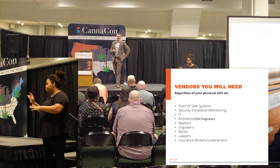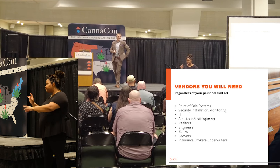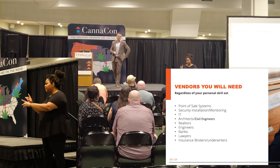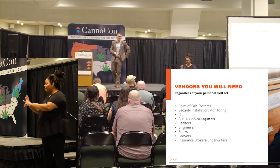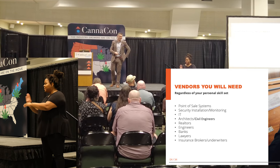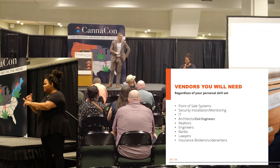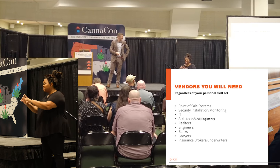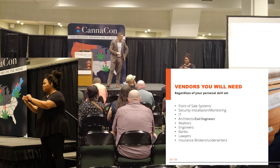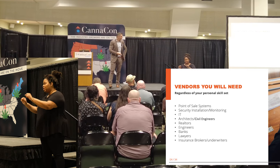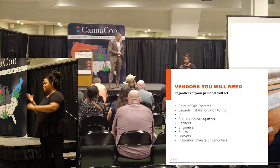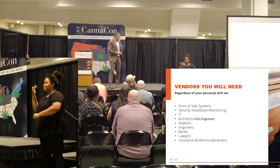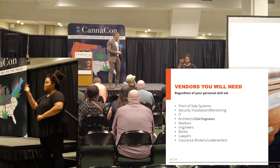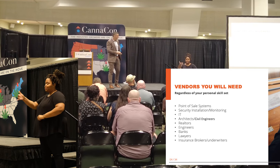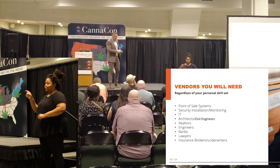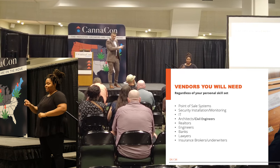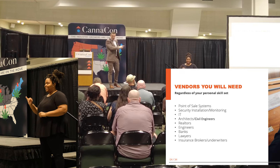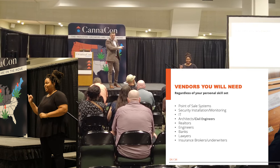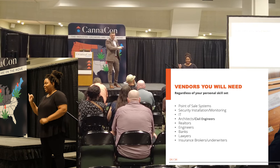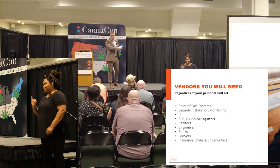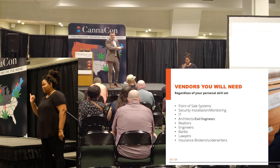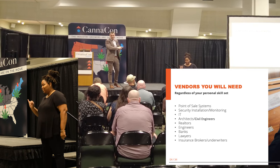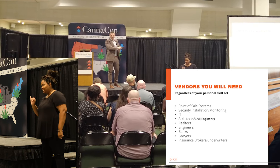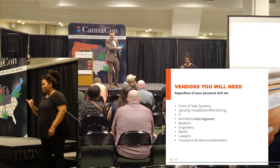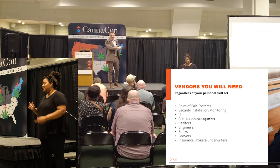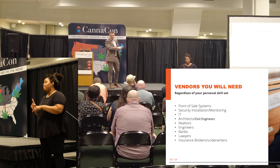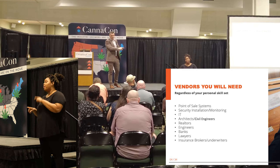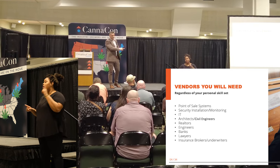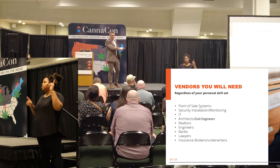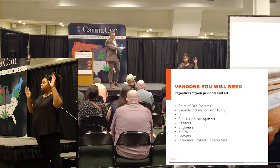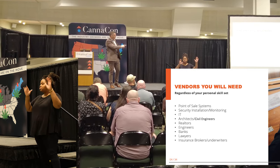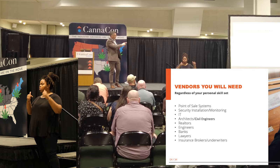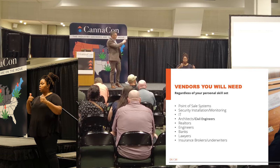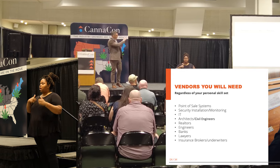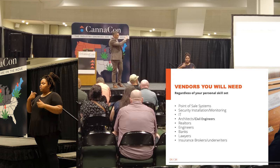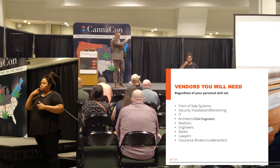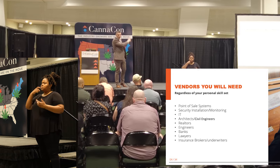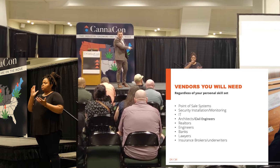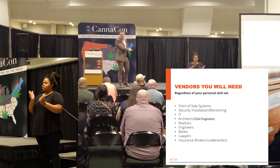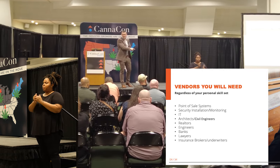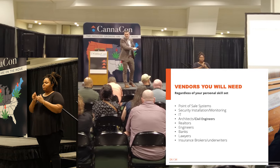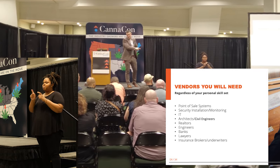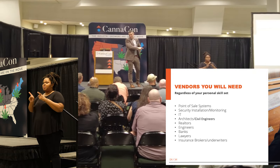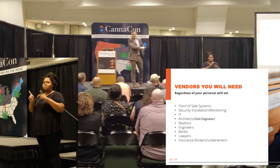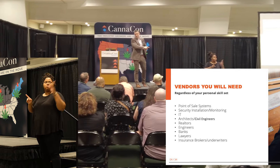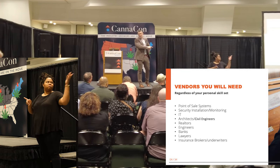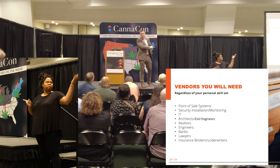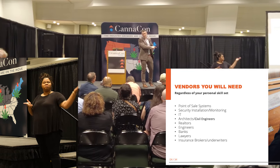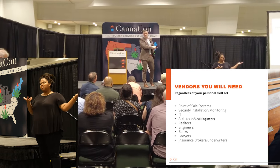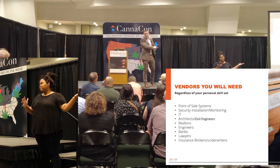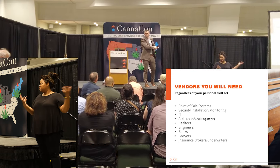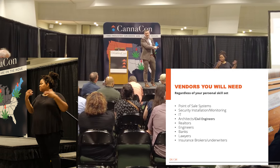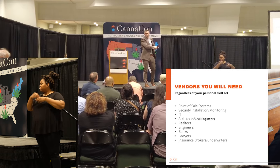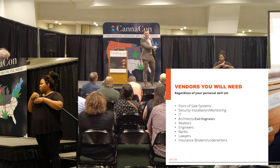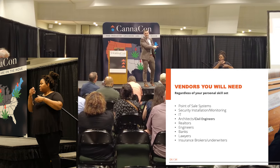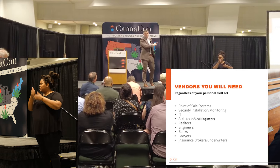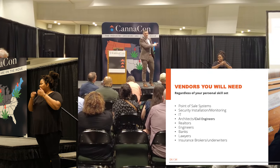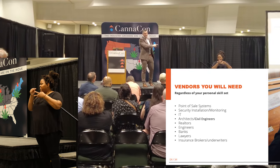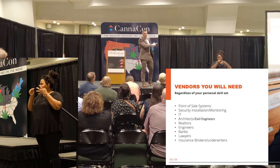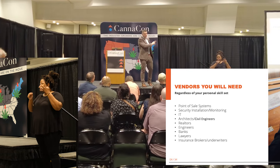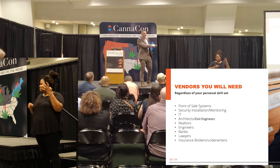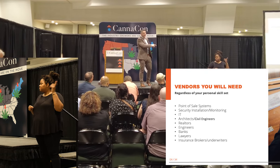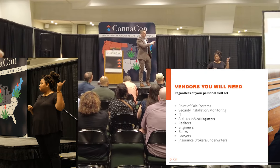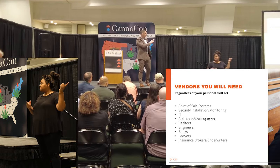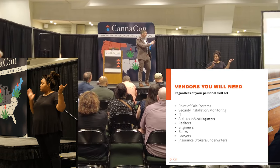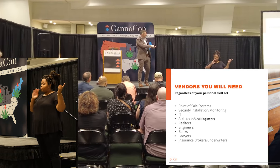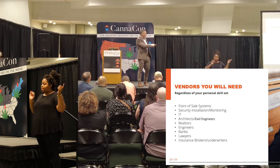have to talk insurance. But what's great about it is I've talked to, I think, people that do all these things here at this trade show, and I at least know